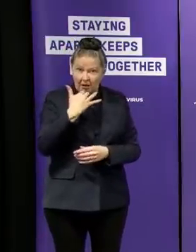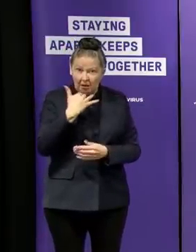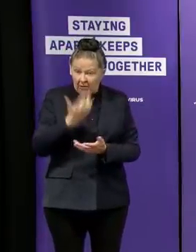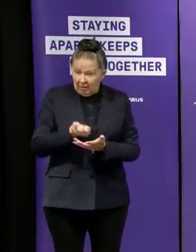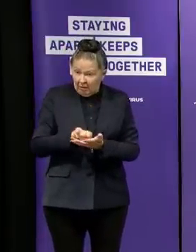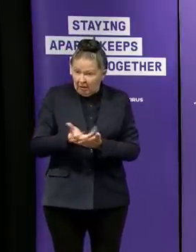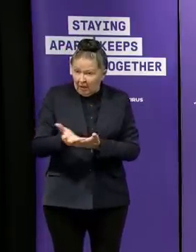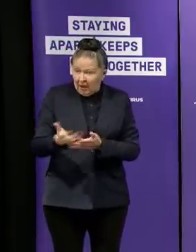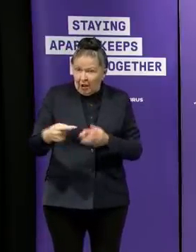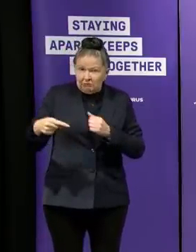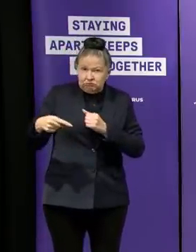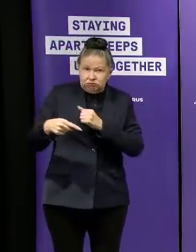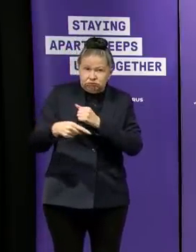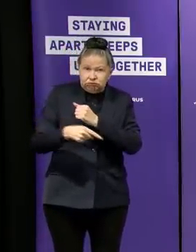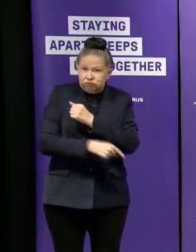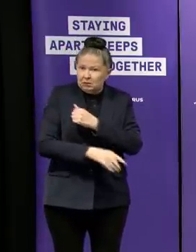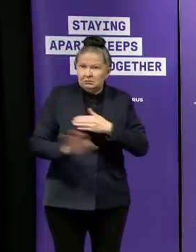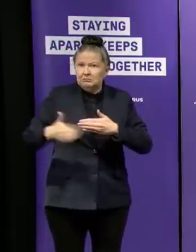weeks? There are